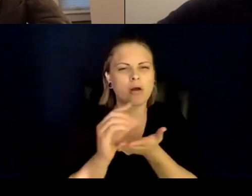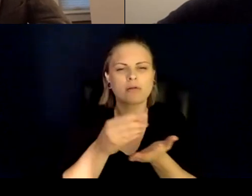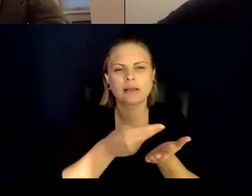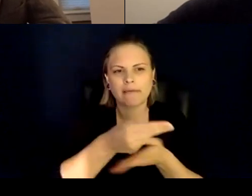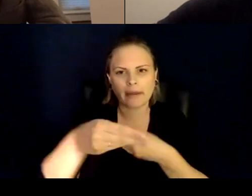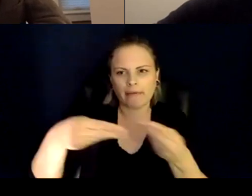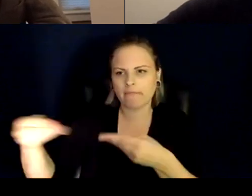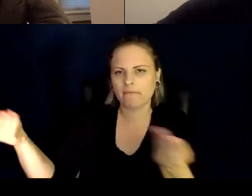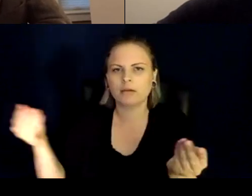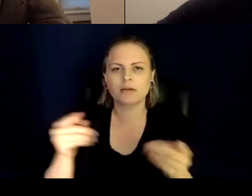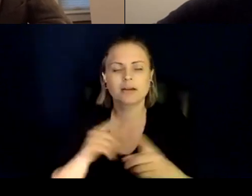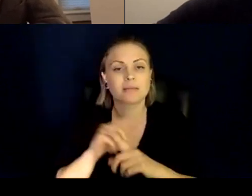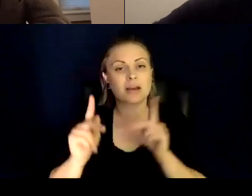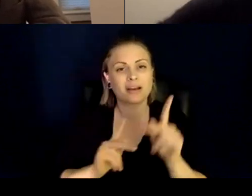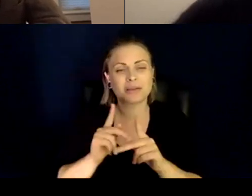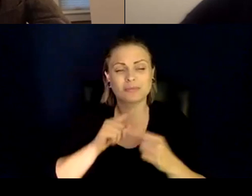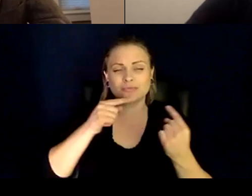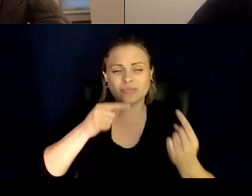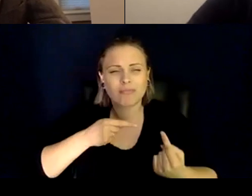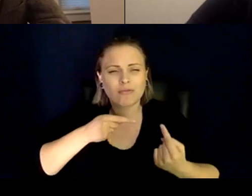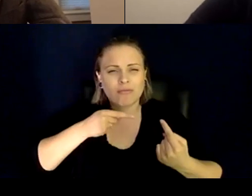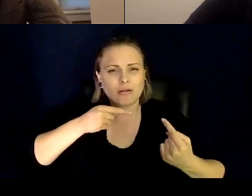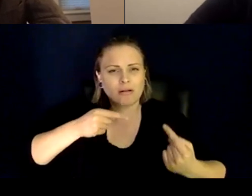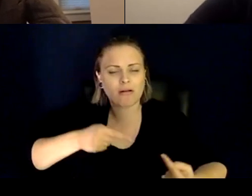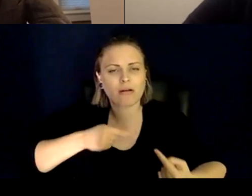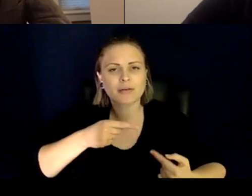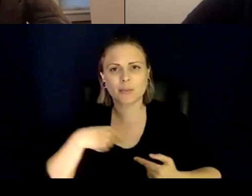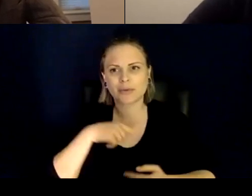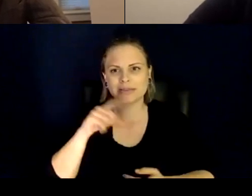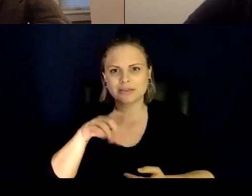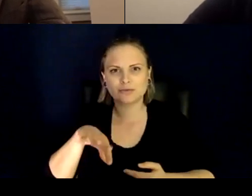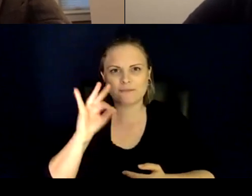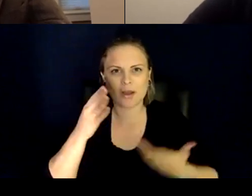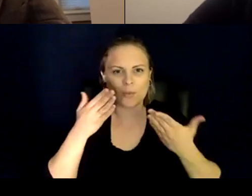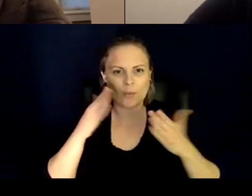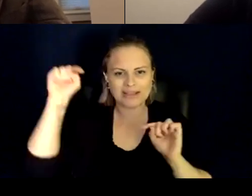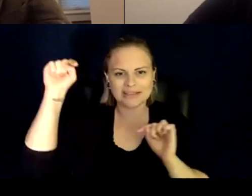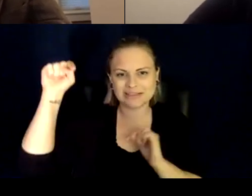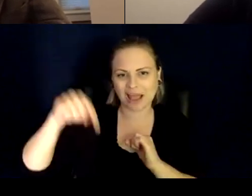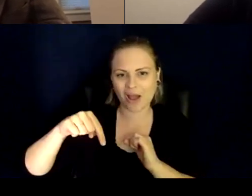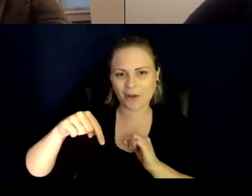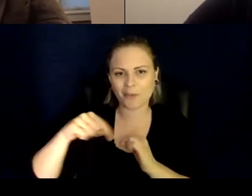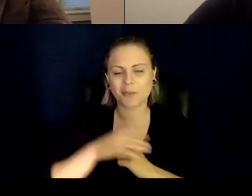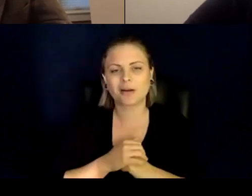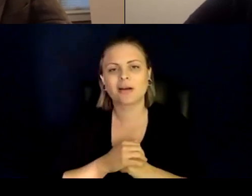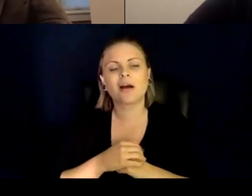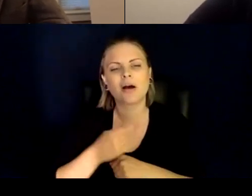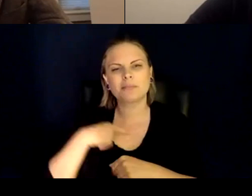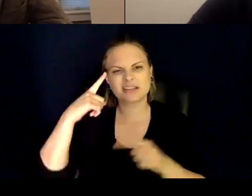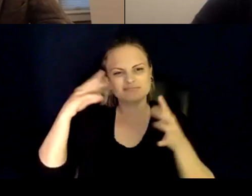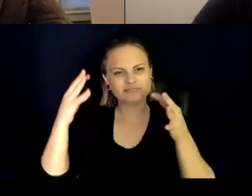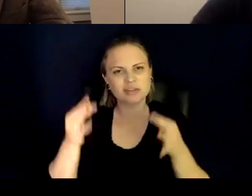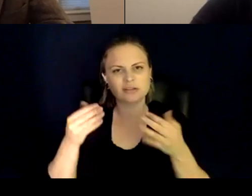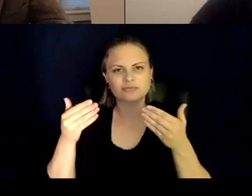away. But people were really struggling, and we had to find a way down. And so I decided to go